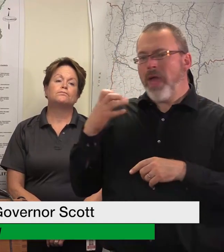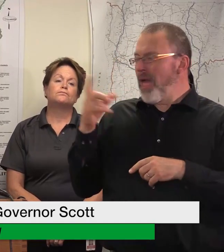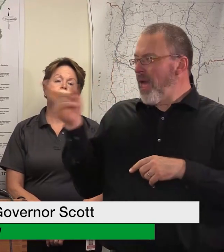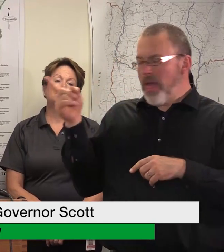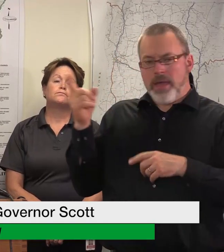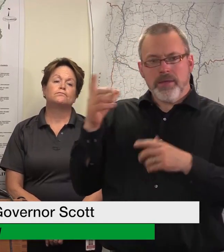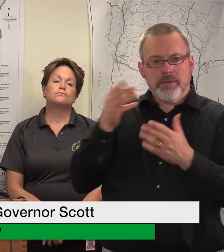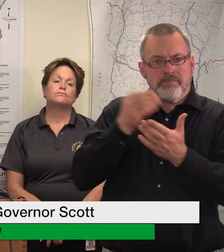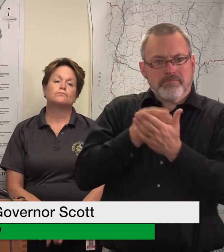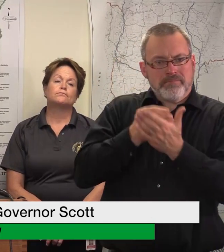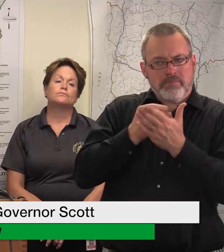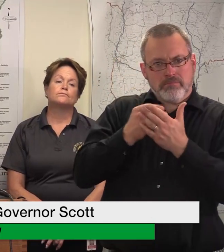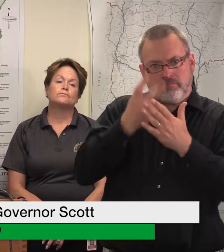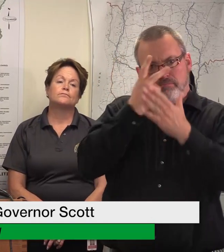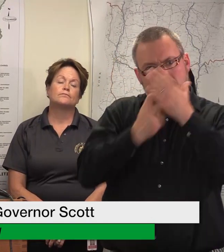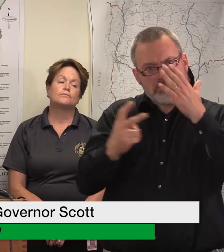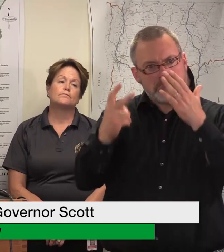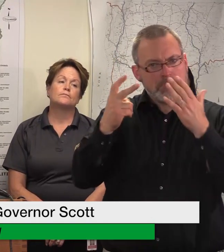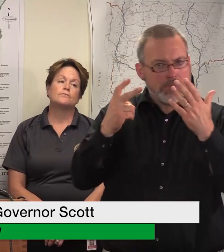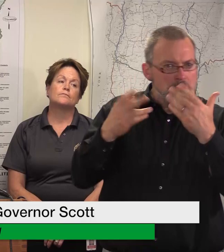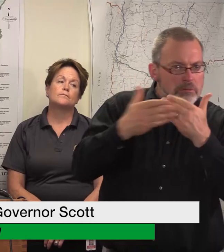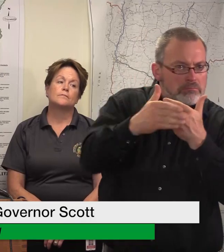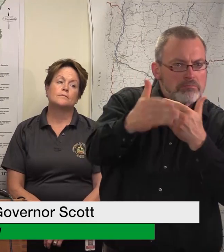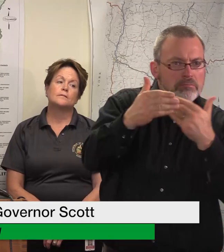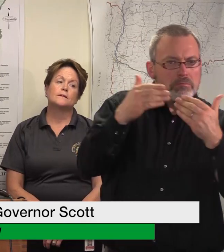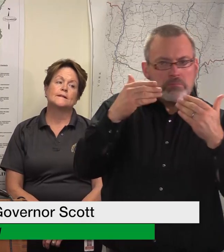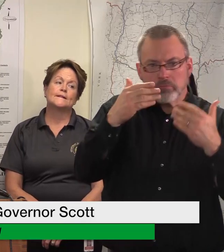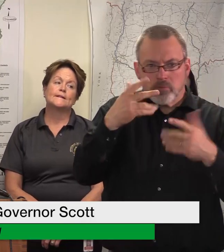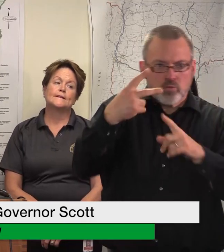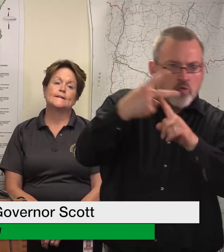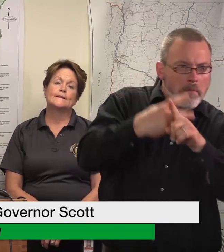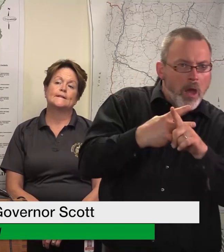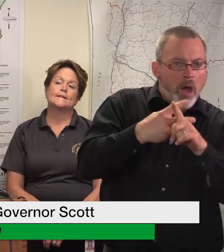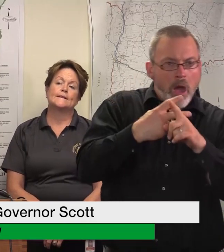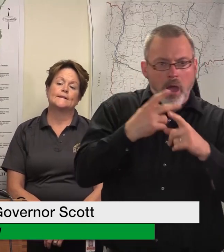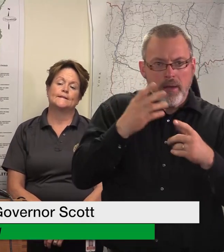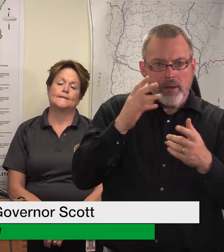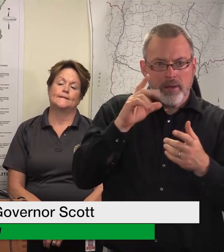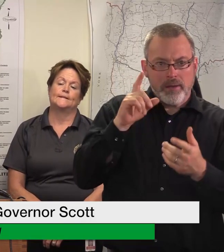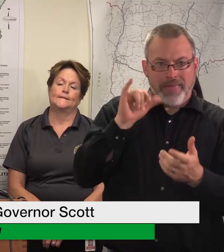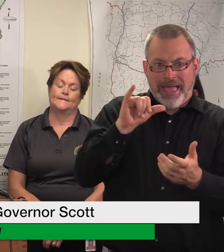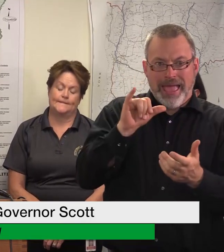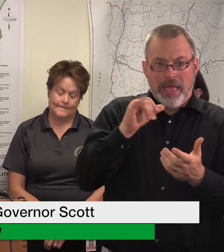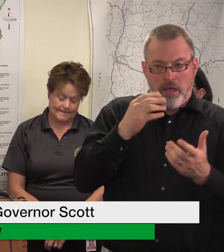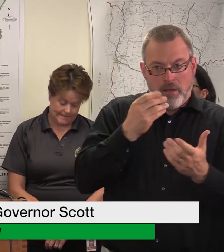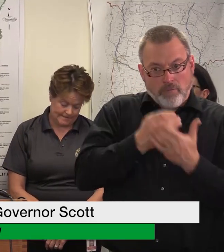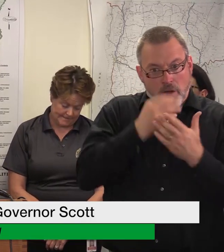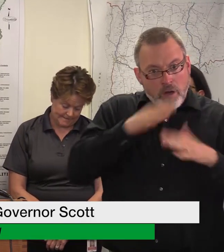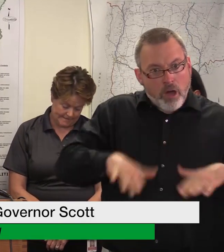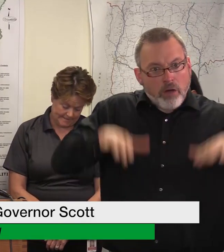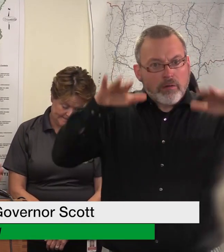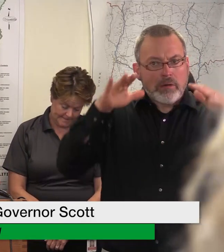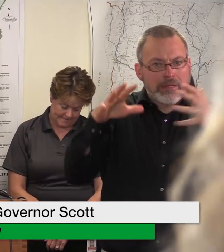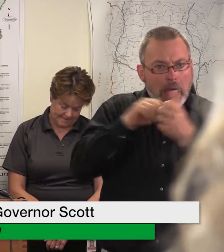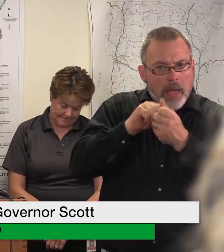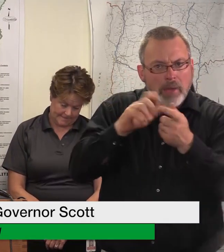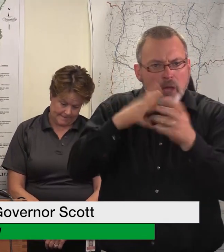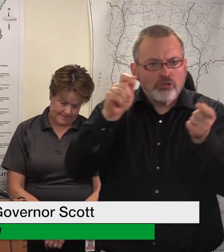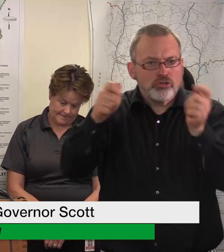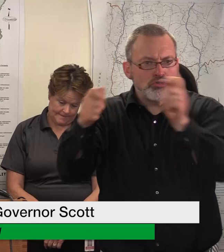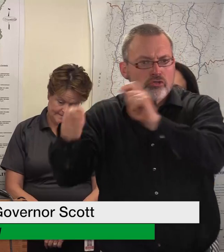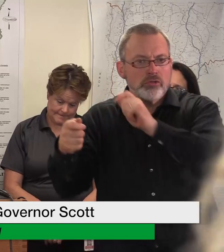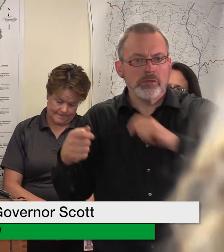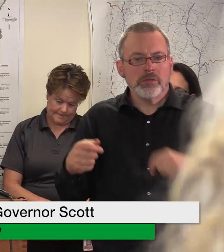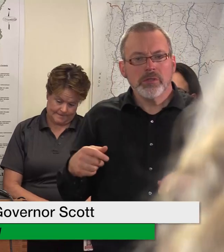think that outlook will change in a couple of next months with flooding recovery and the damage? Well, again, let's remember this was great news in